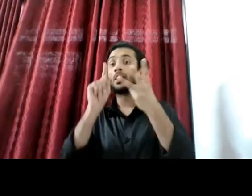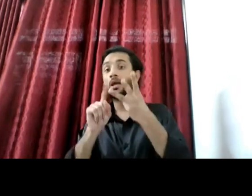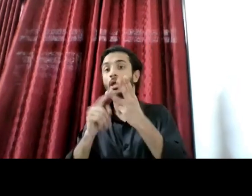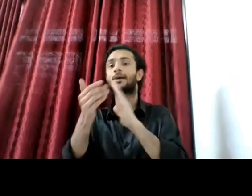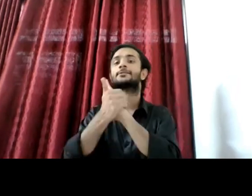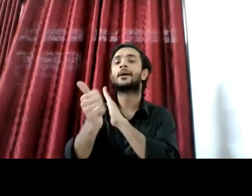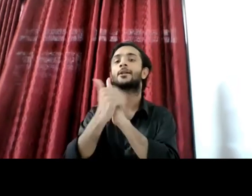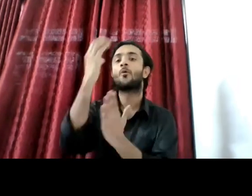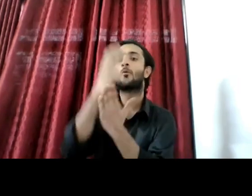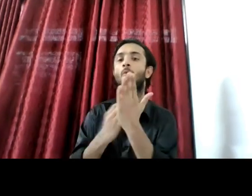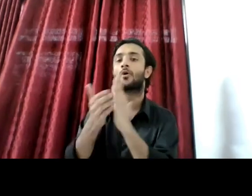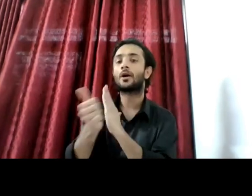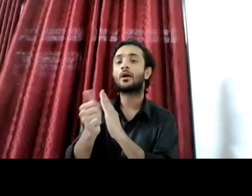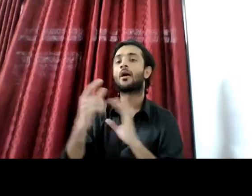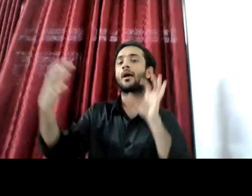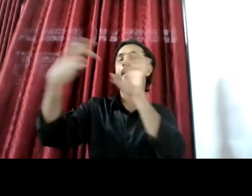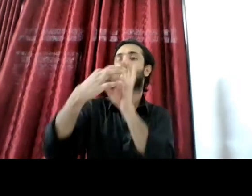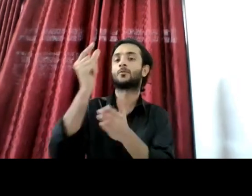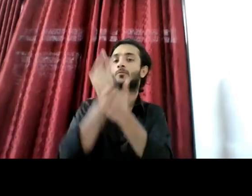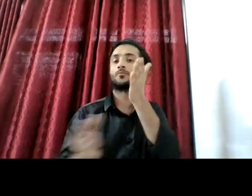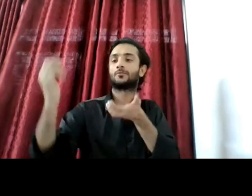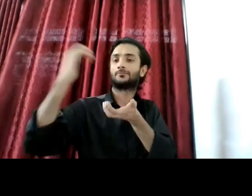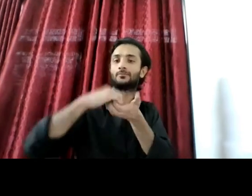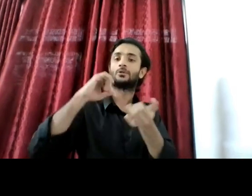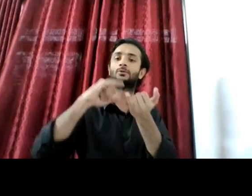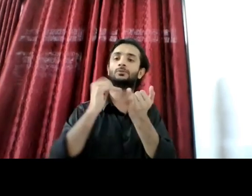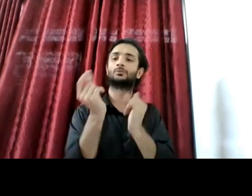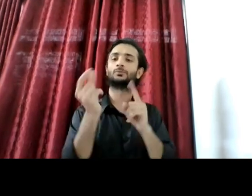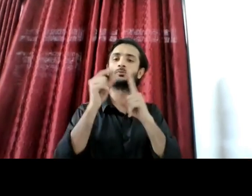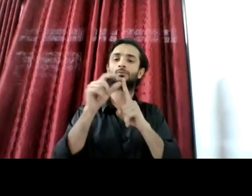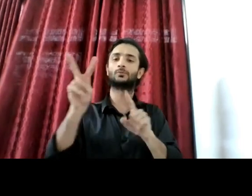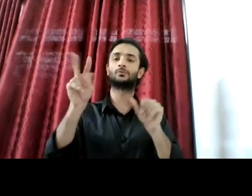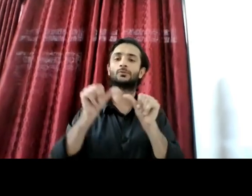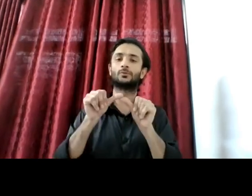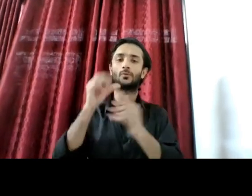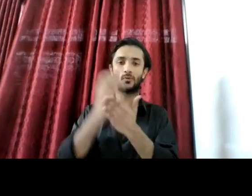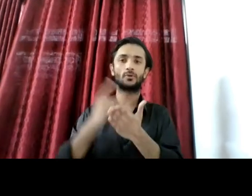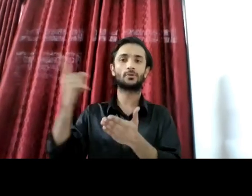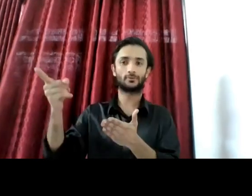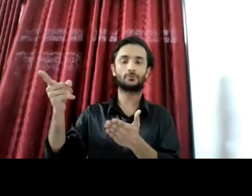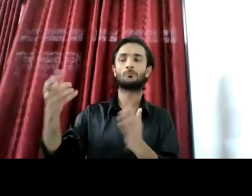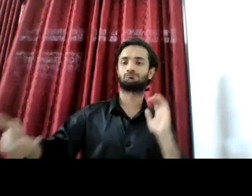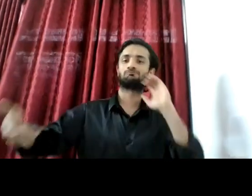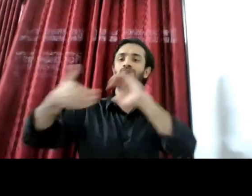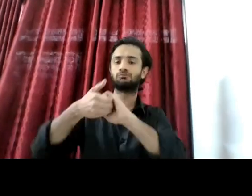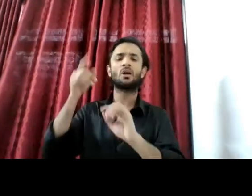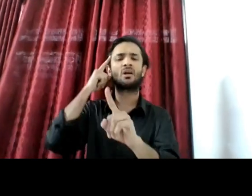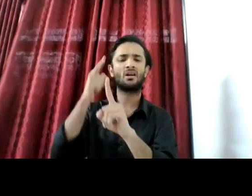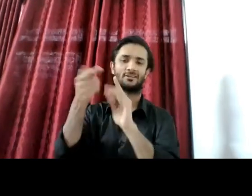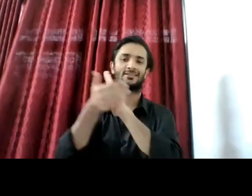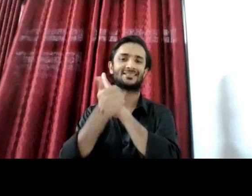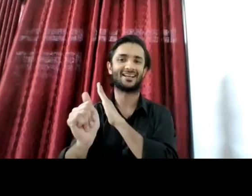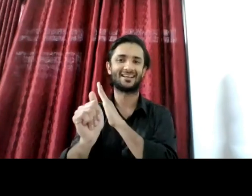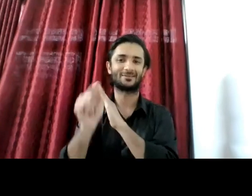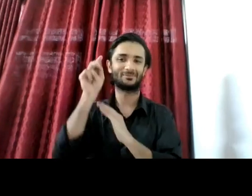full language to deaf children. Apart from that, we're also having skill programs. We have MOU